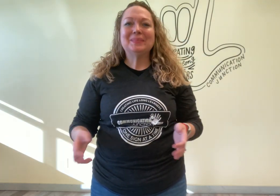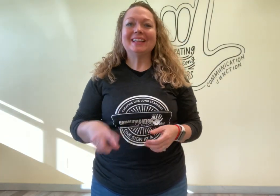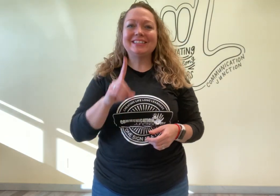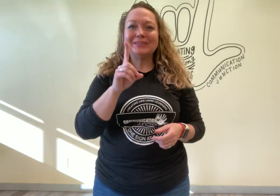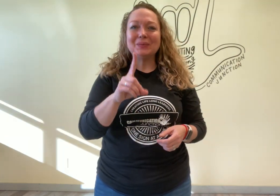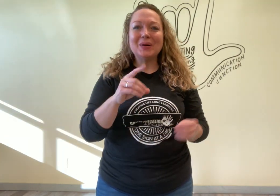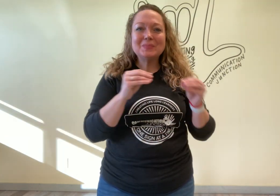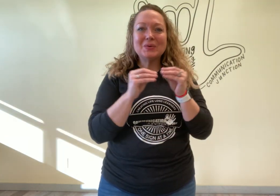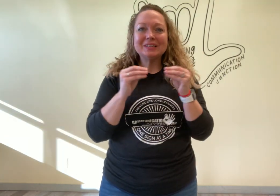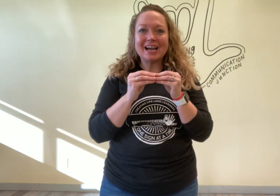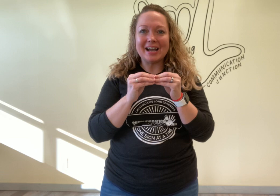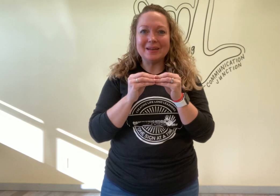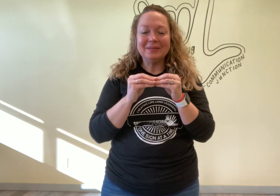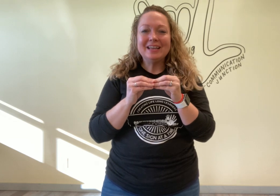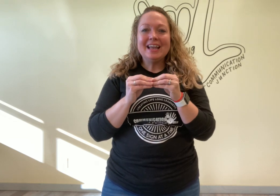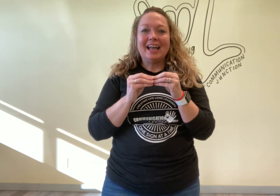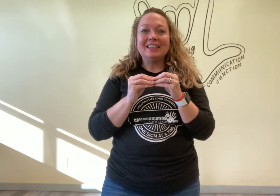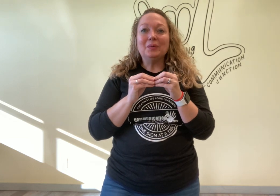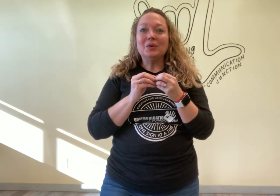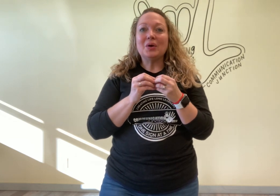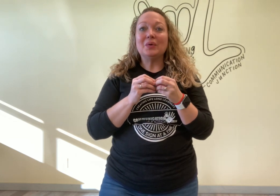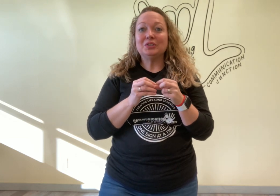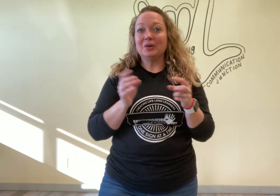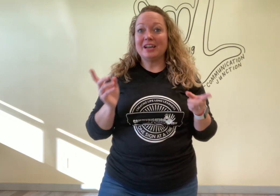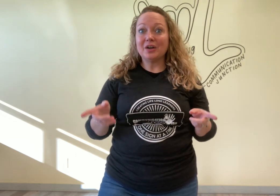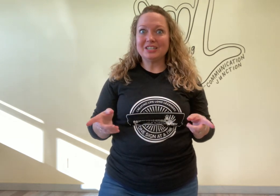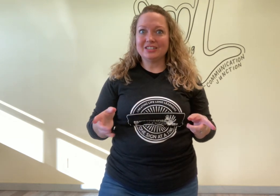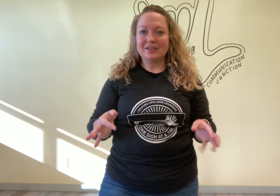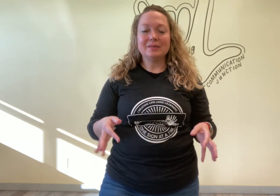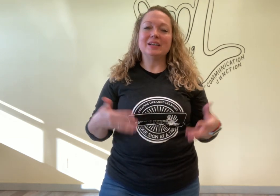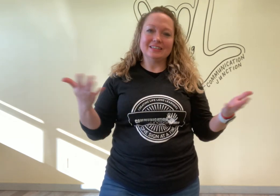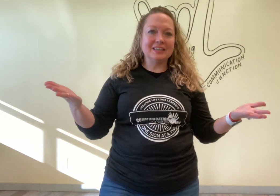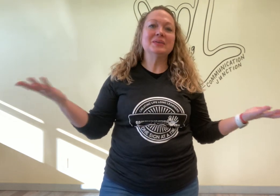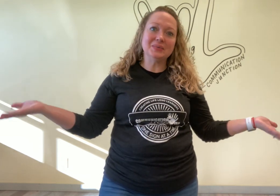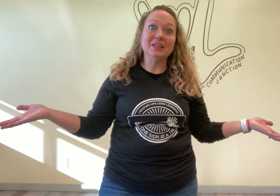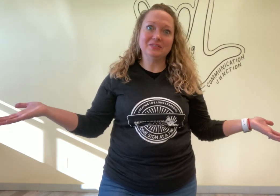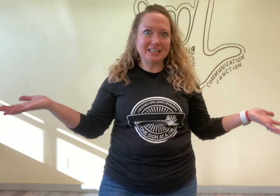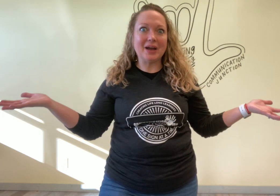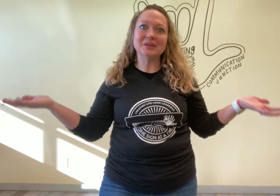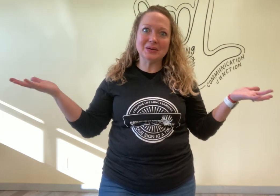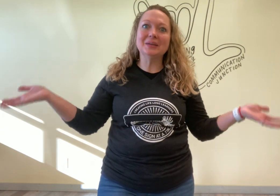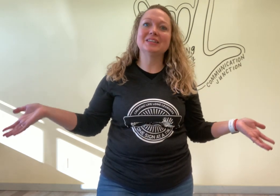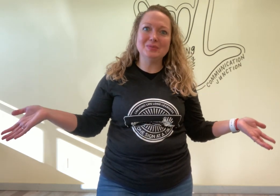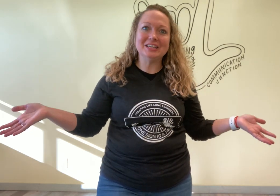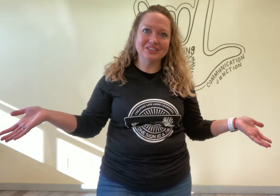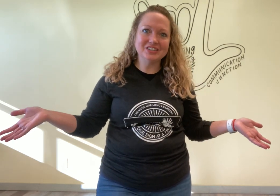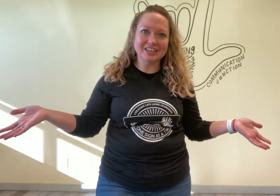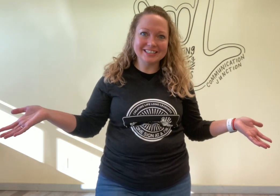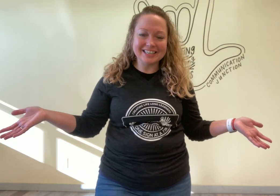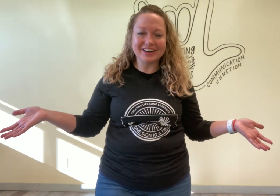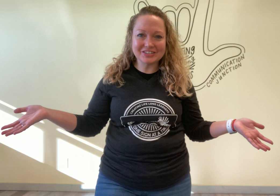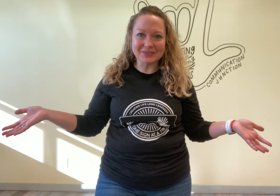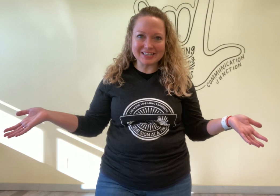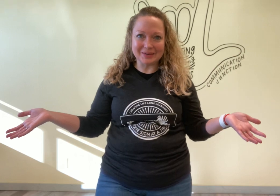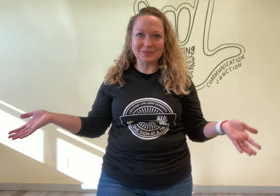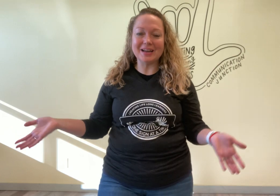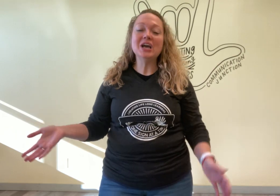let's do it one more time, and then we'll go to our counting song because we love to count here at Communication Junction in our story times, right? So